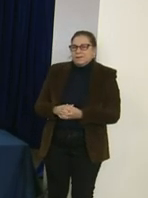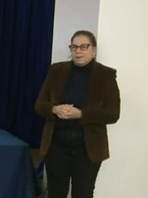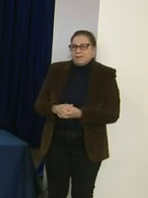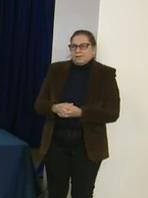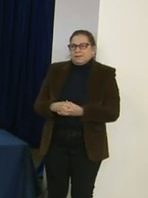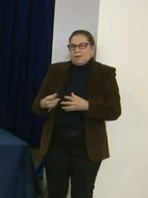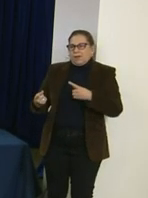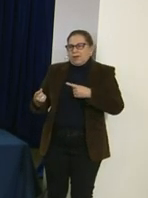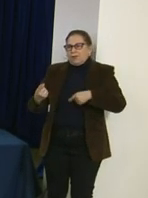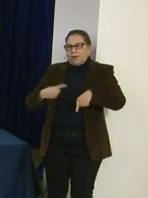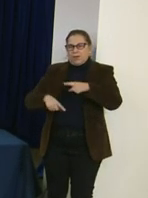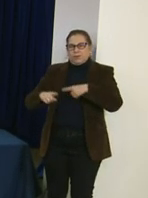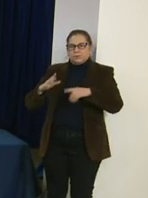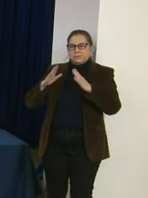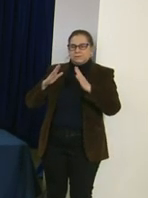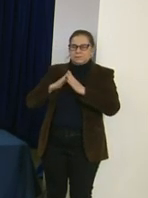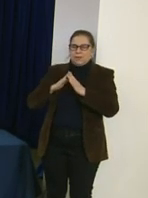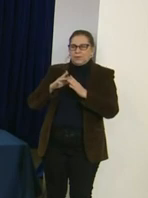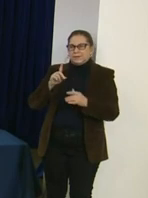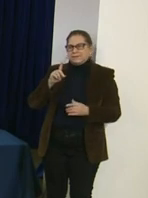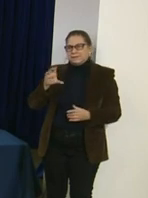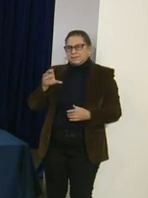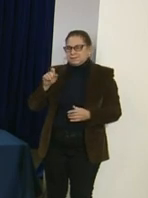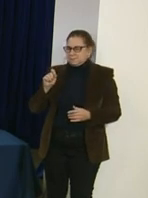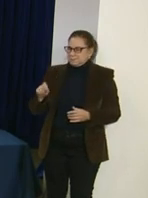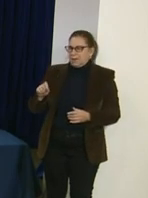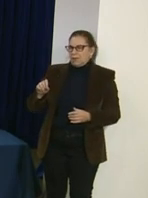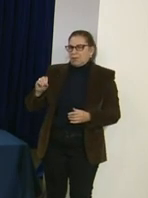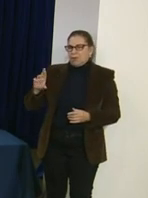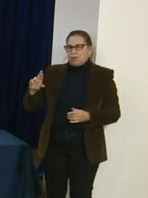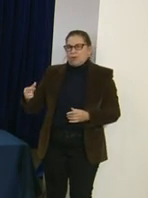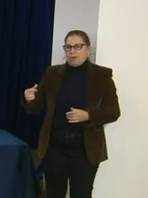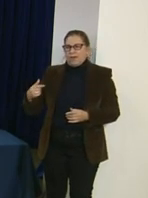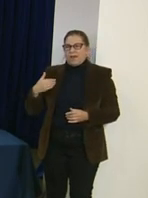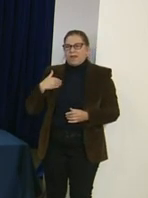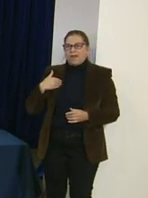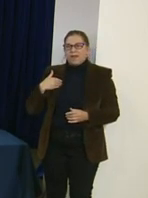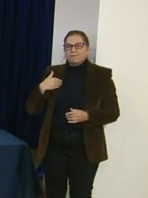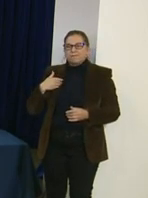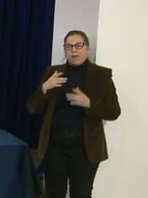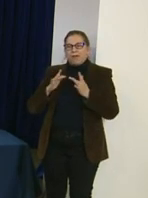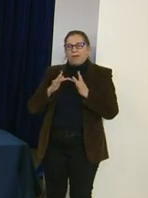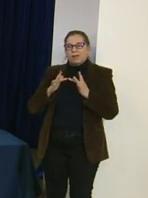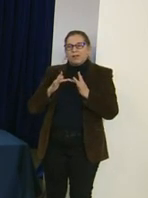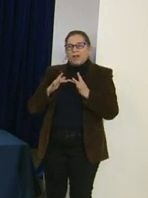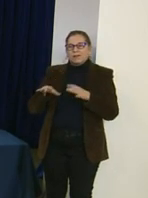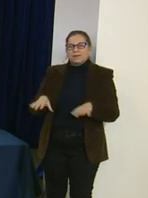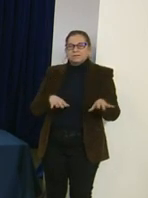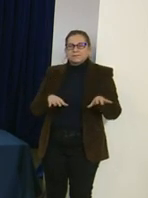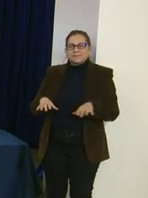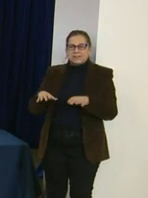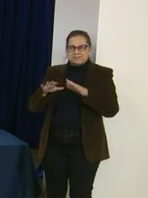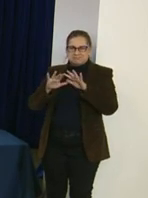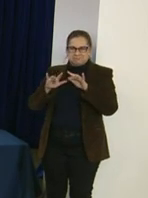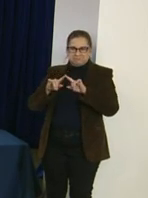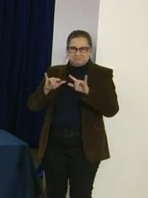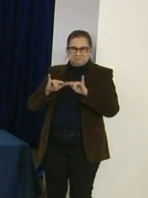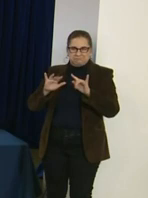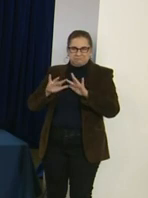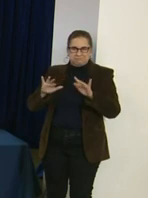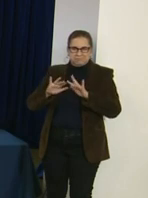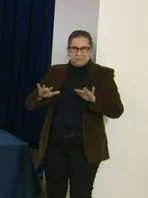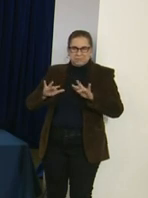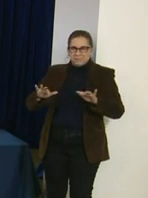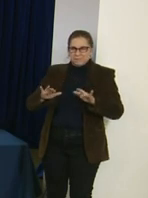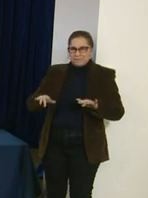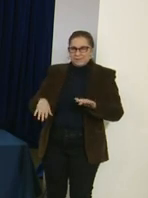aroundtowndc.org to access online programs and activities. Also, you can tune in to Channel 16 every morning at 9 a.m. to take